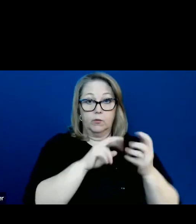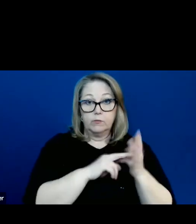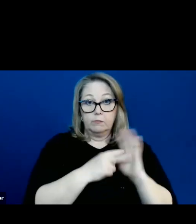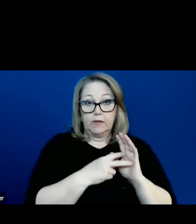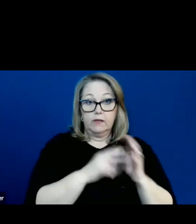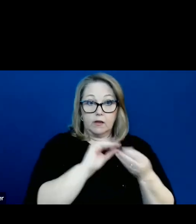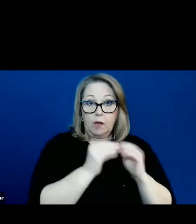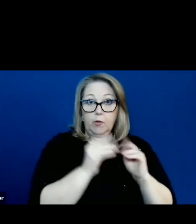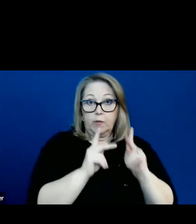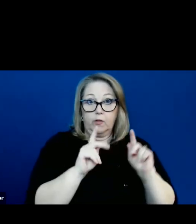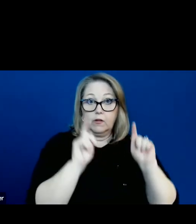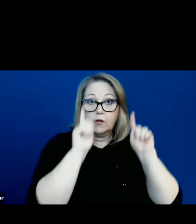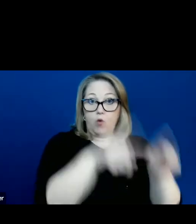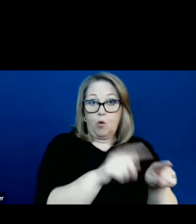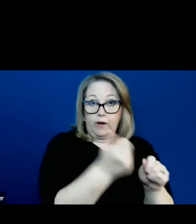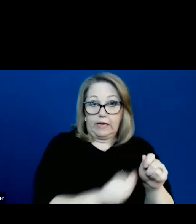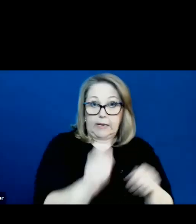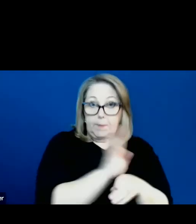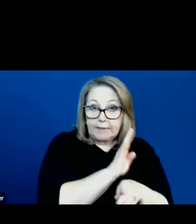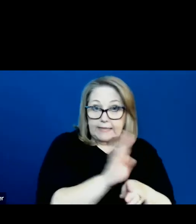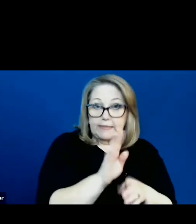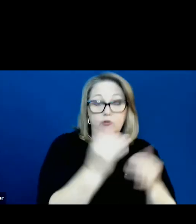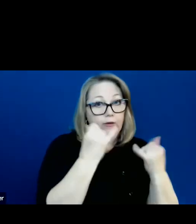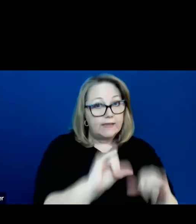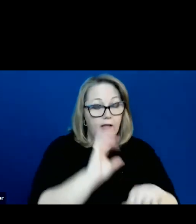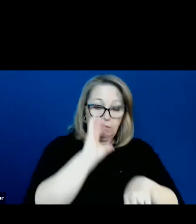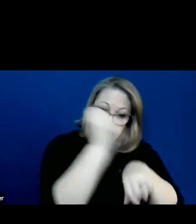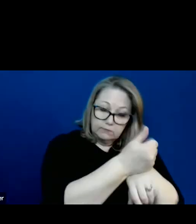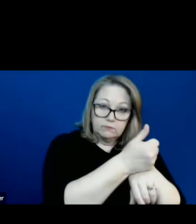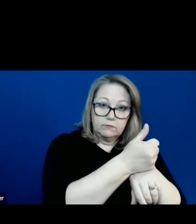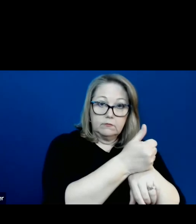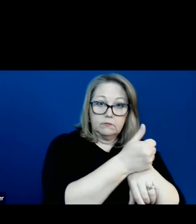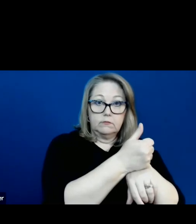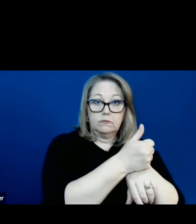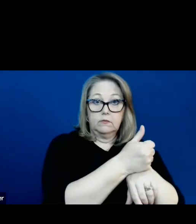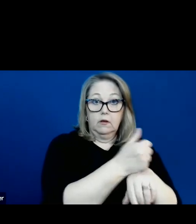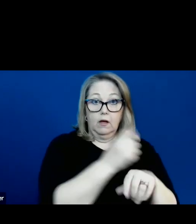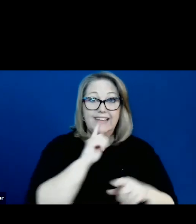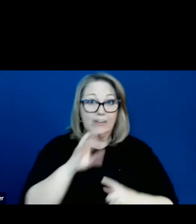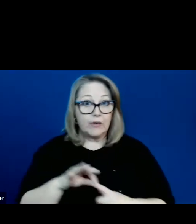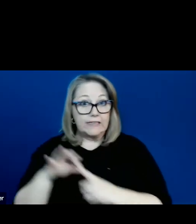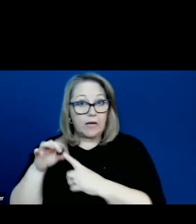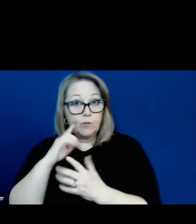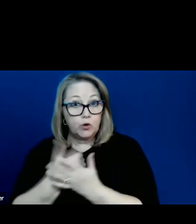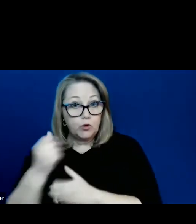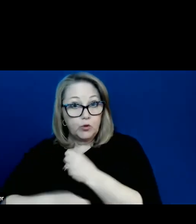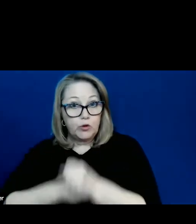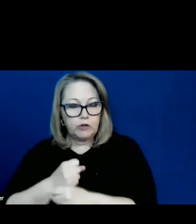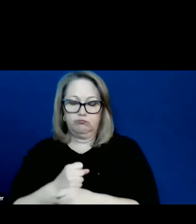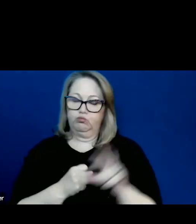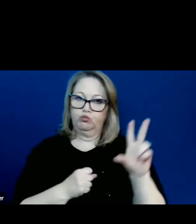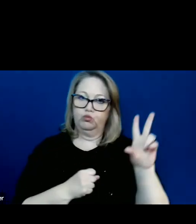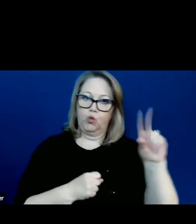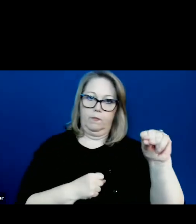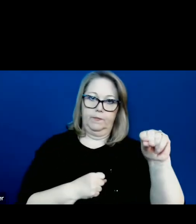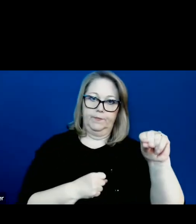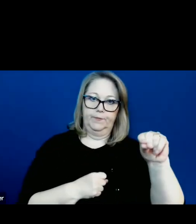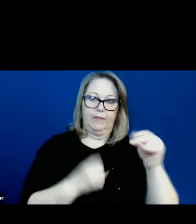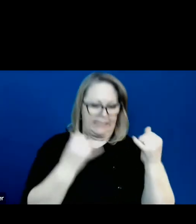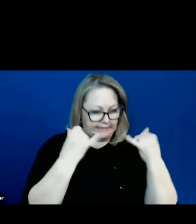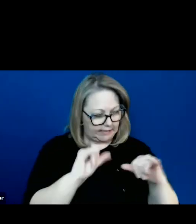are still in place and there are no exceptions for these mitigation requirements on New Year's Eve. COVID